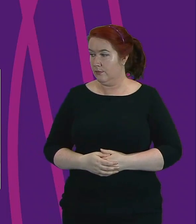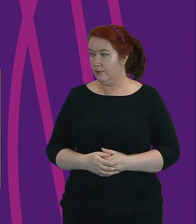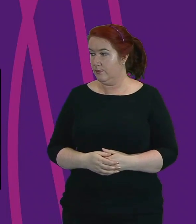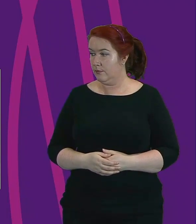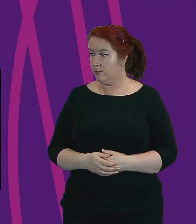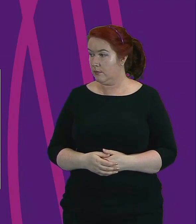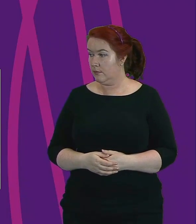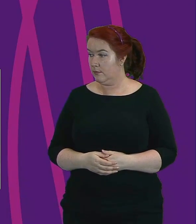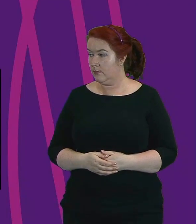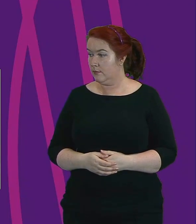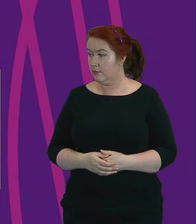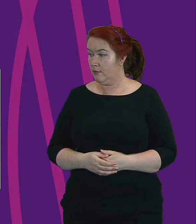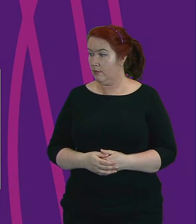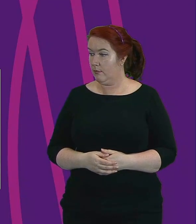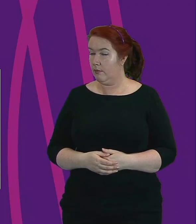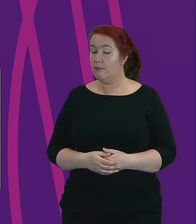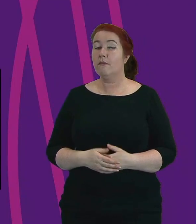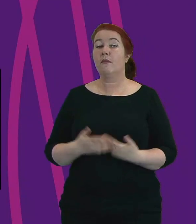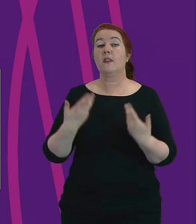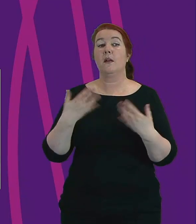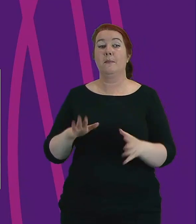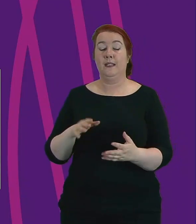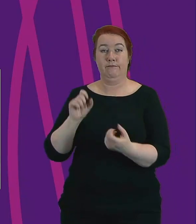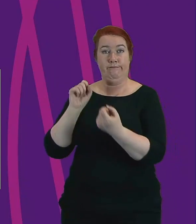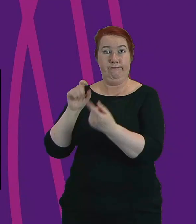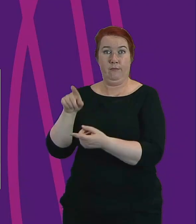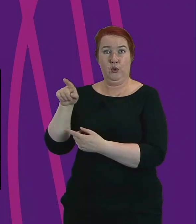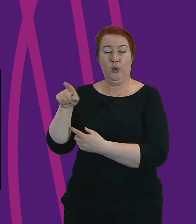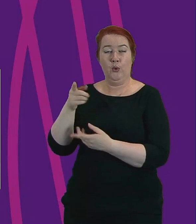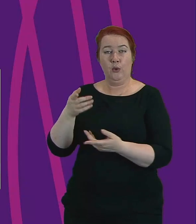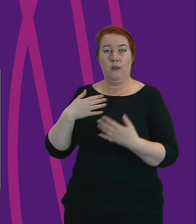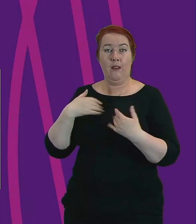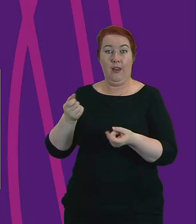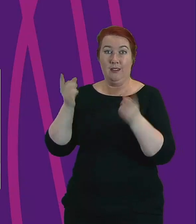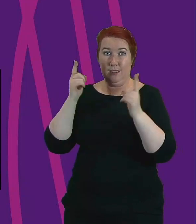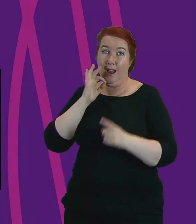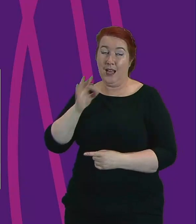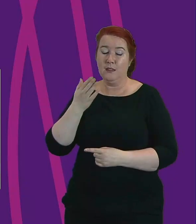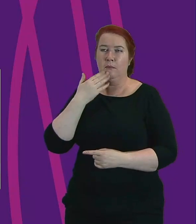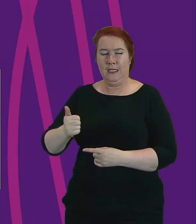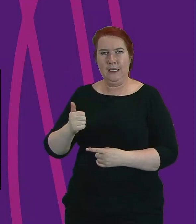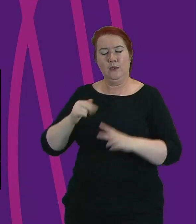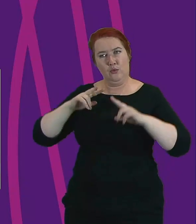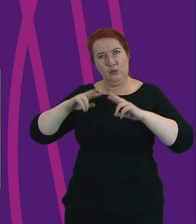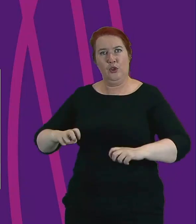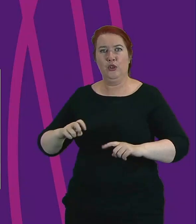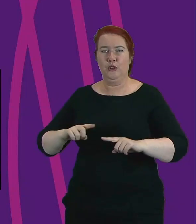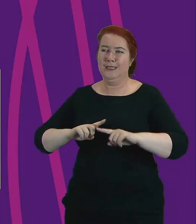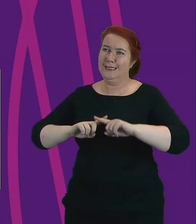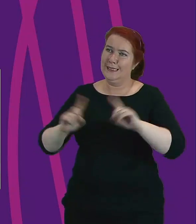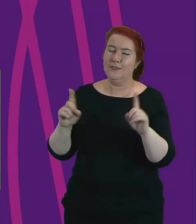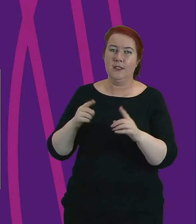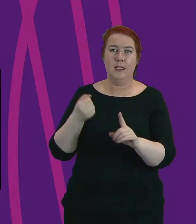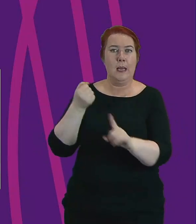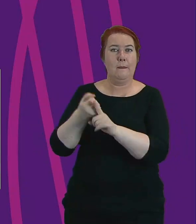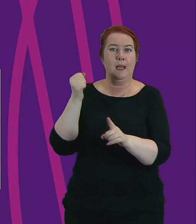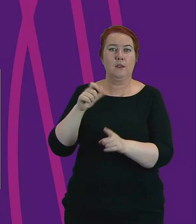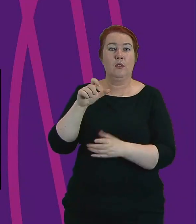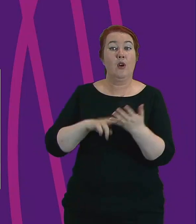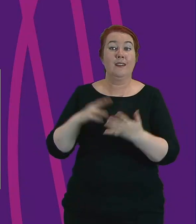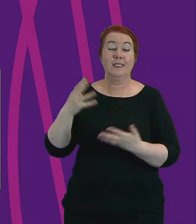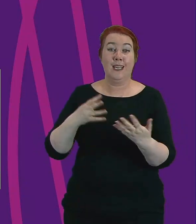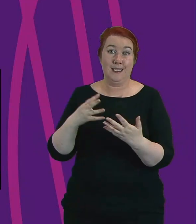the Health Secretary calling for an investigation into the differential impact of COVID-19 deaths right across